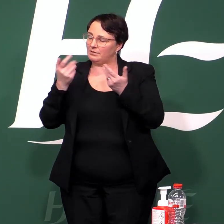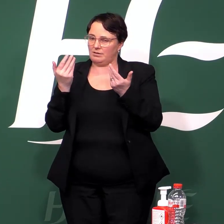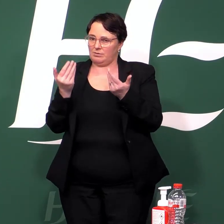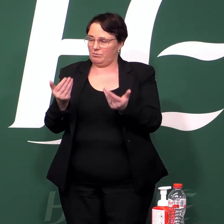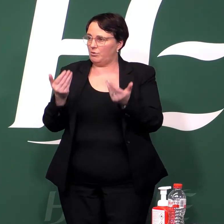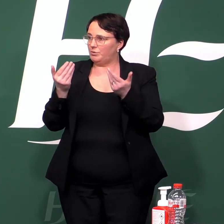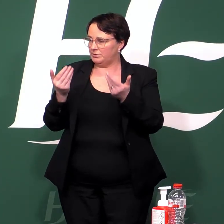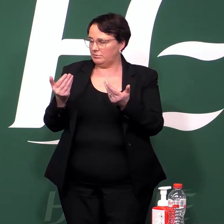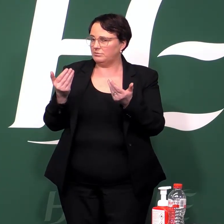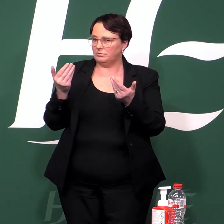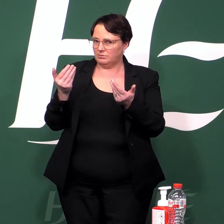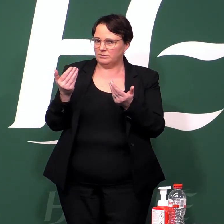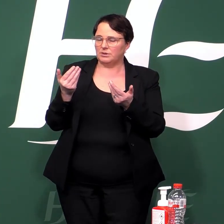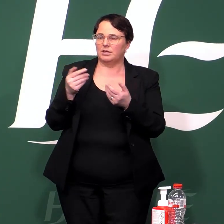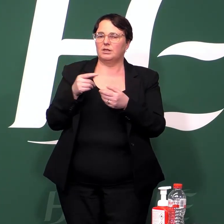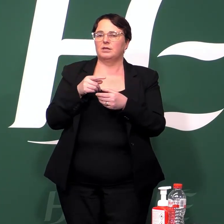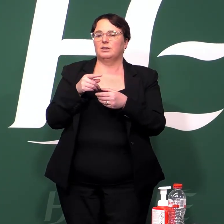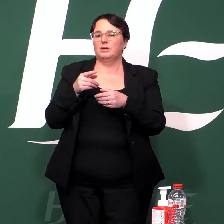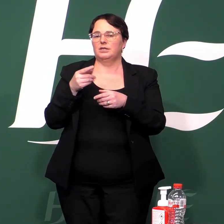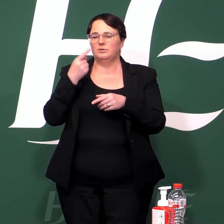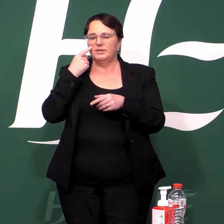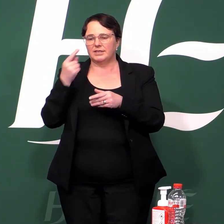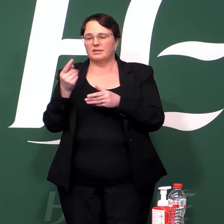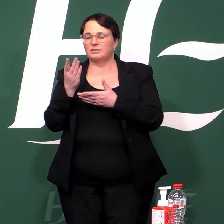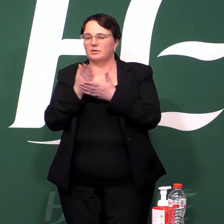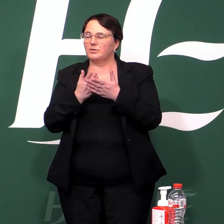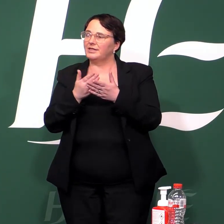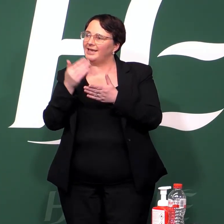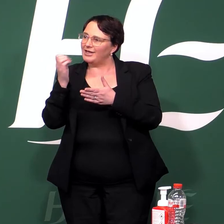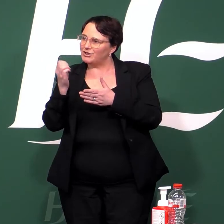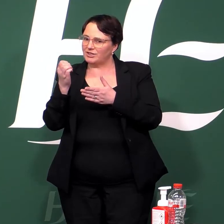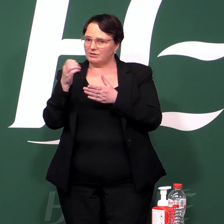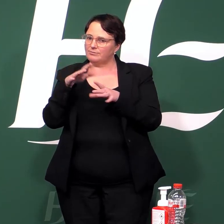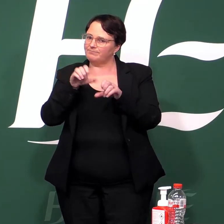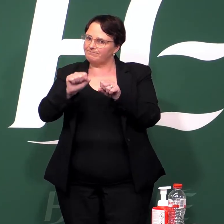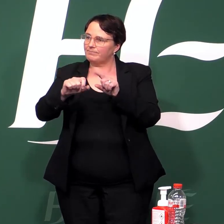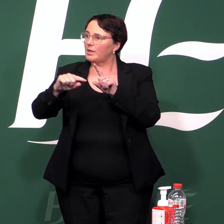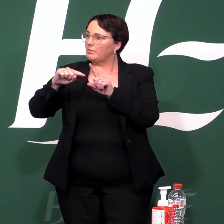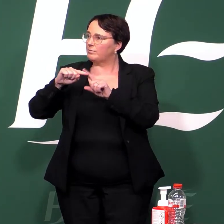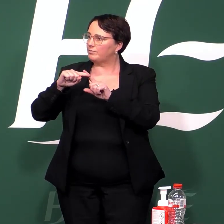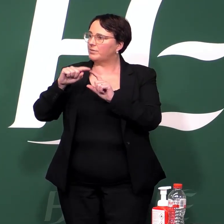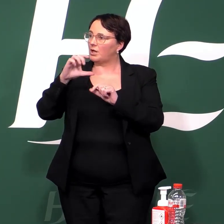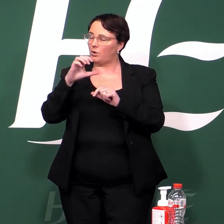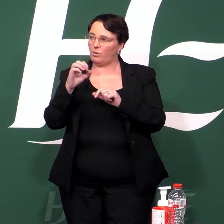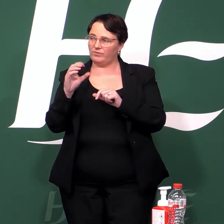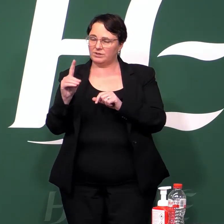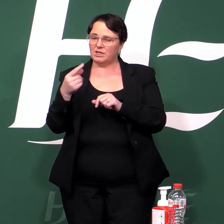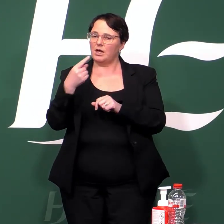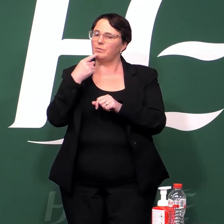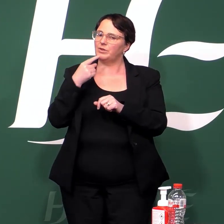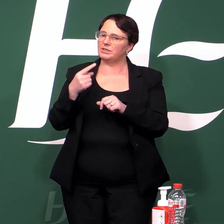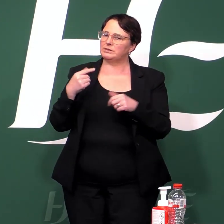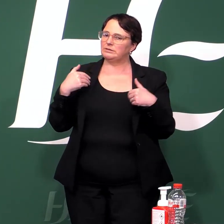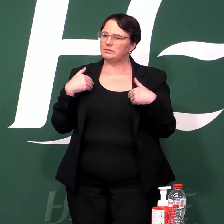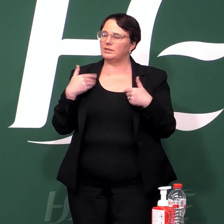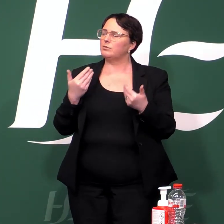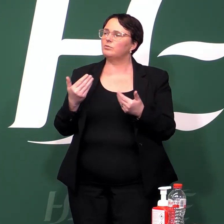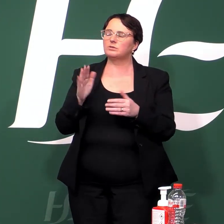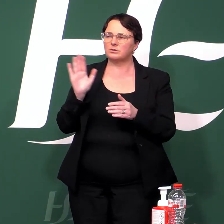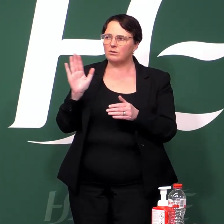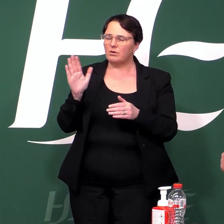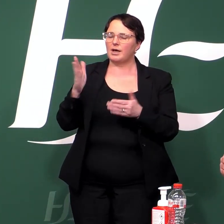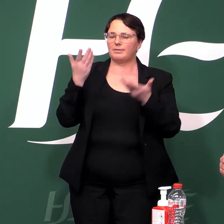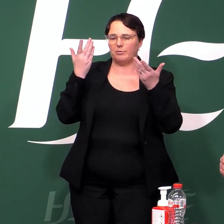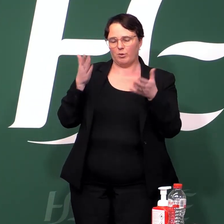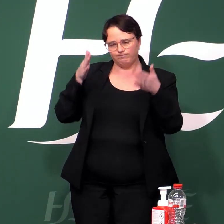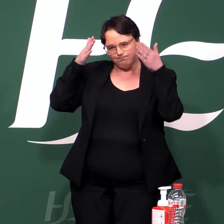tested in terms of some of those ages that we're seeing coming through. So I think it would be premature yet to say that that's a concern. I guess our focus now is really